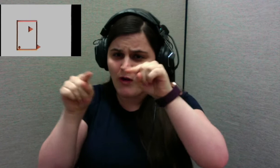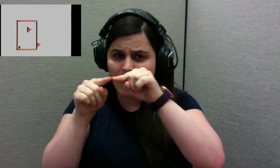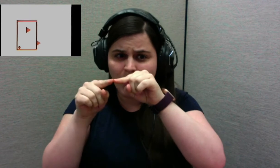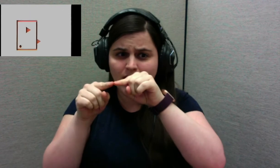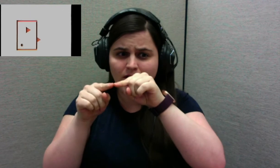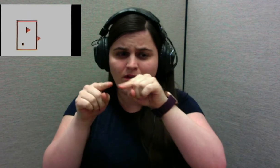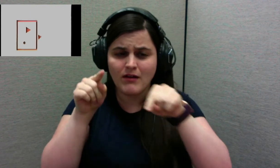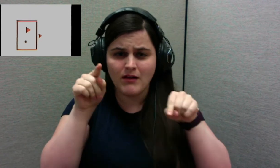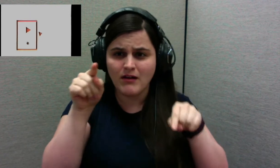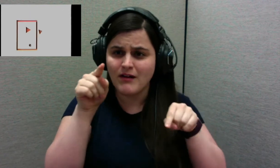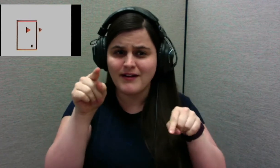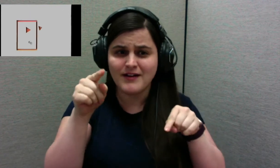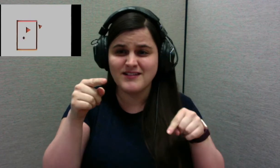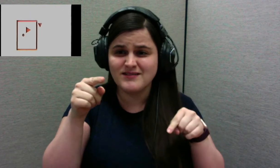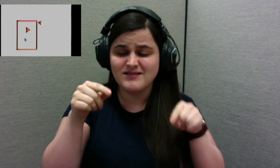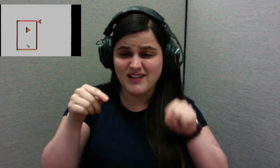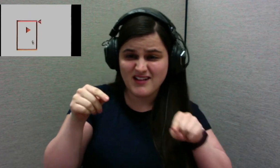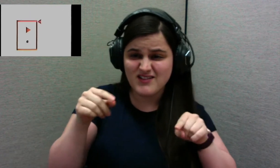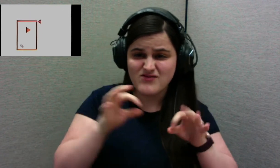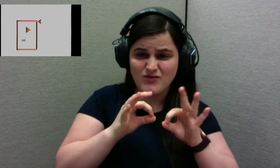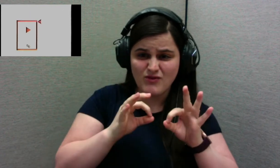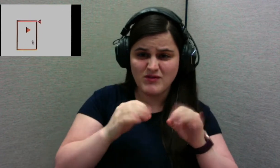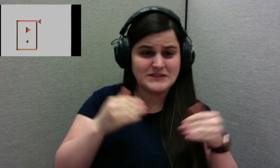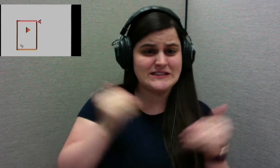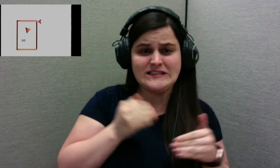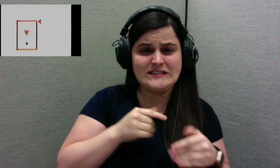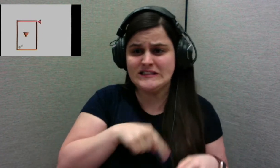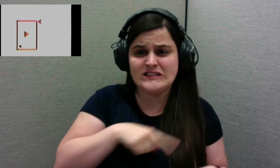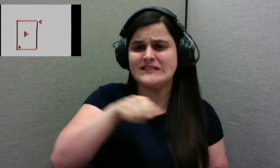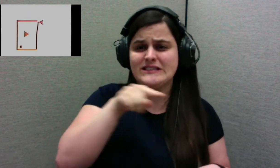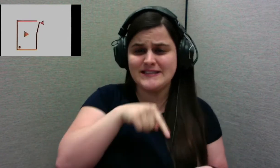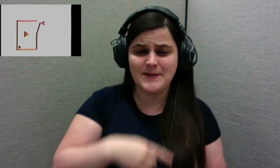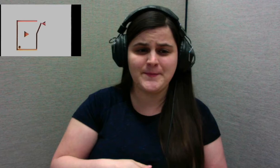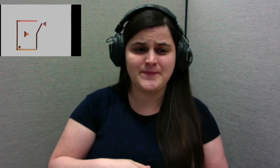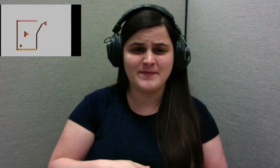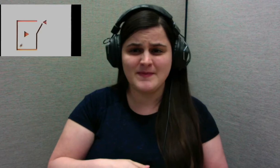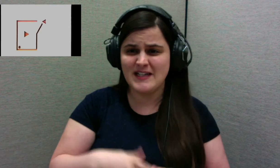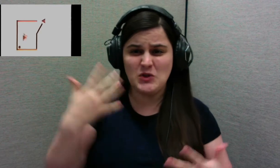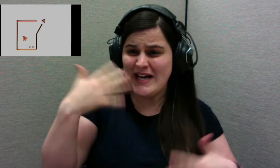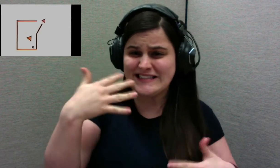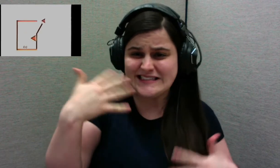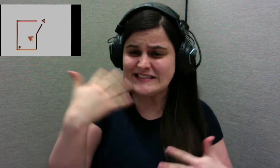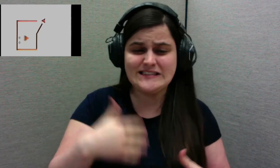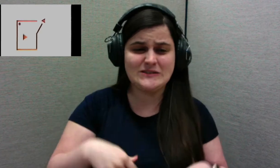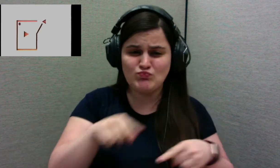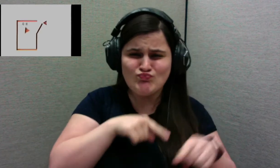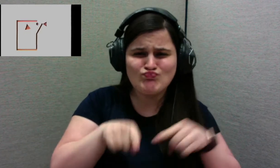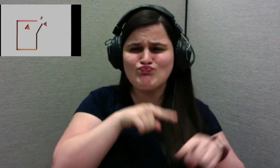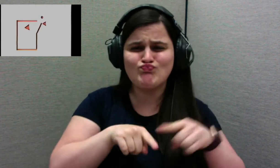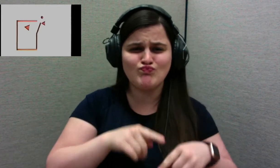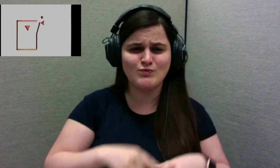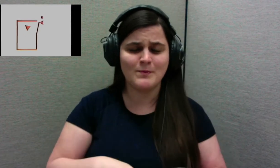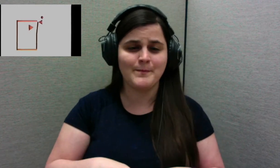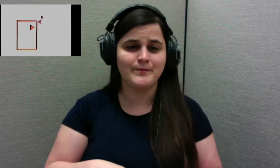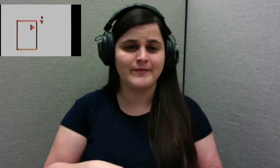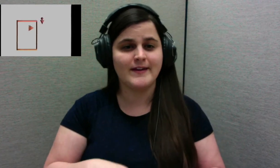is petrified. Look at it in the corner there. Oh, going absolutely mad. Absolutely mad. Of